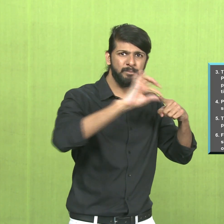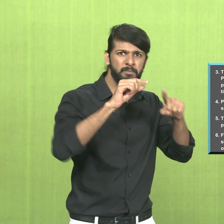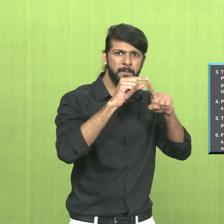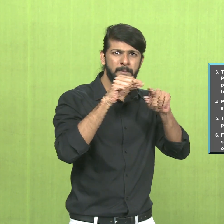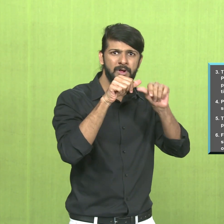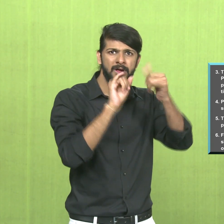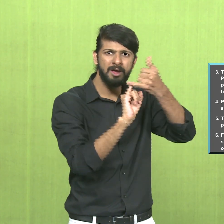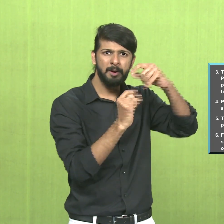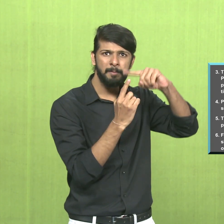blending,